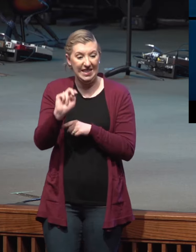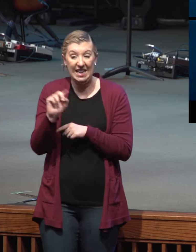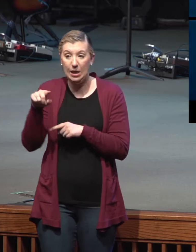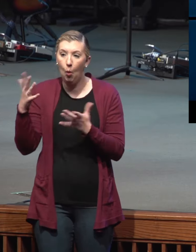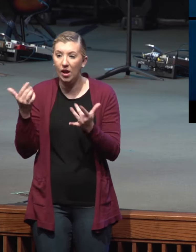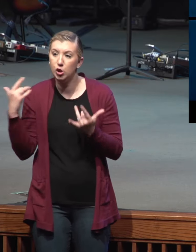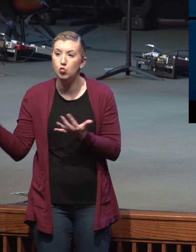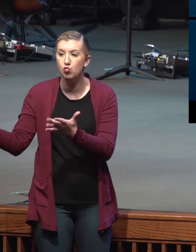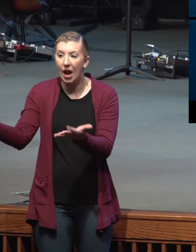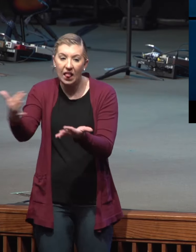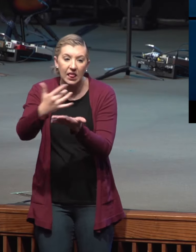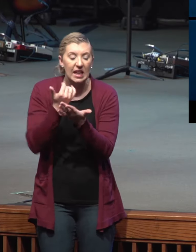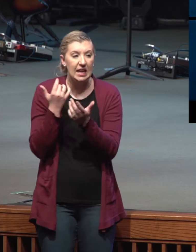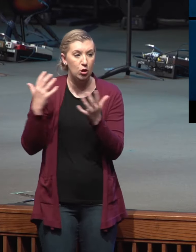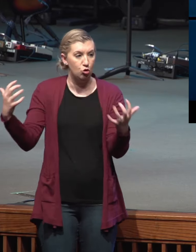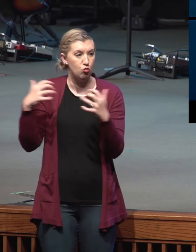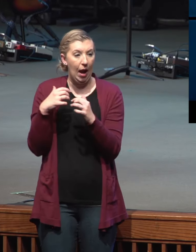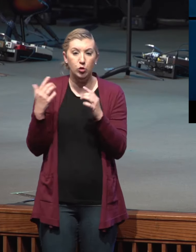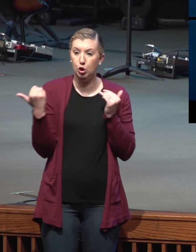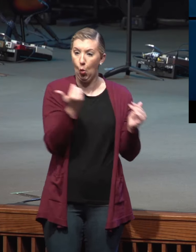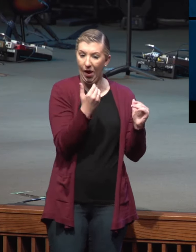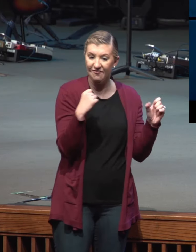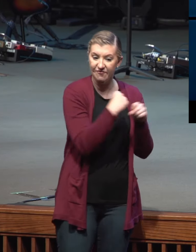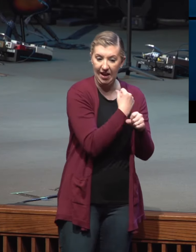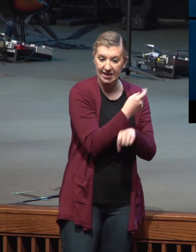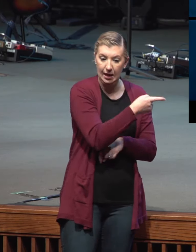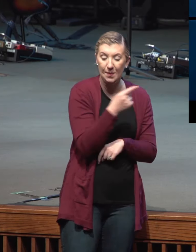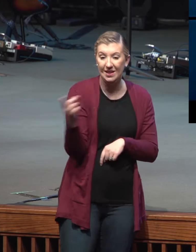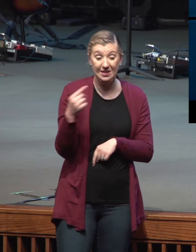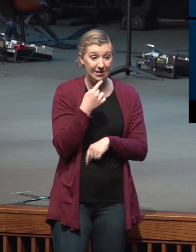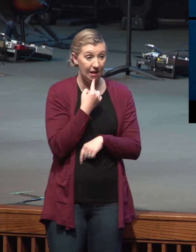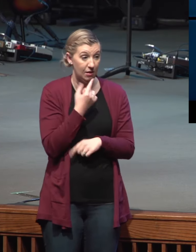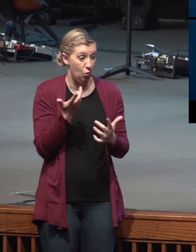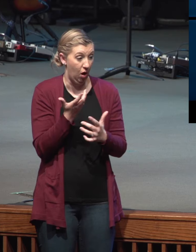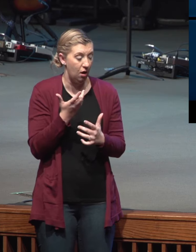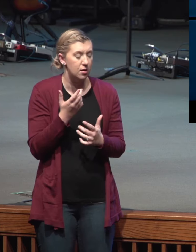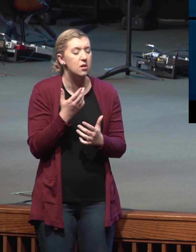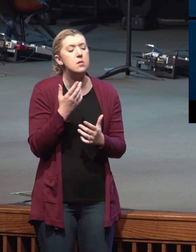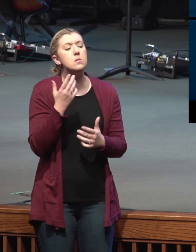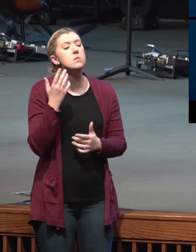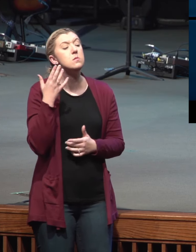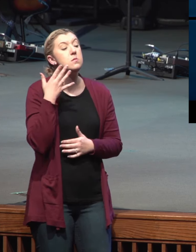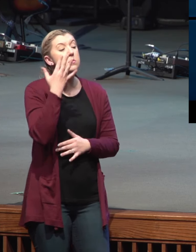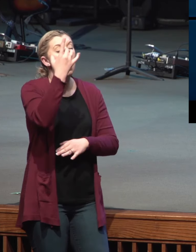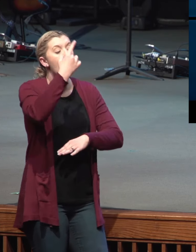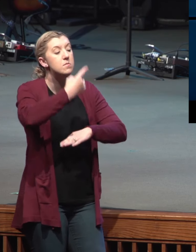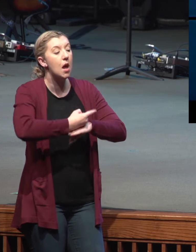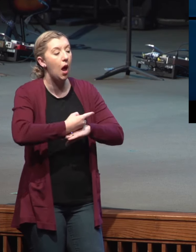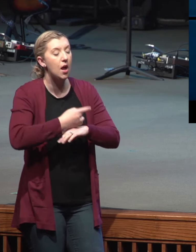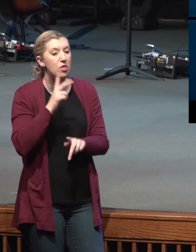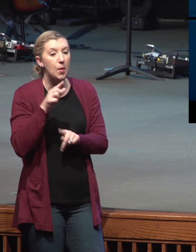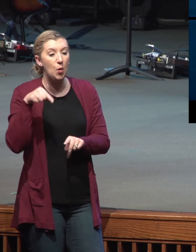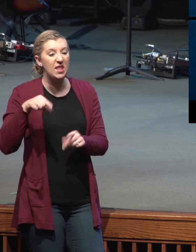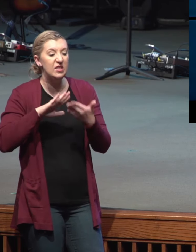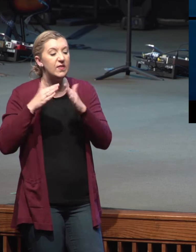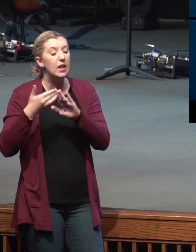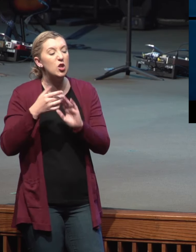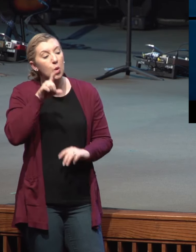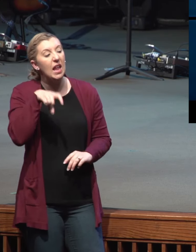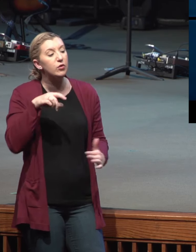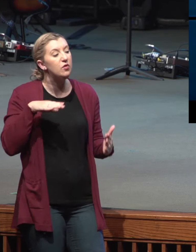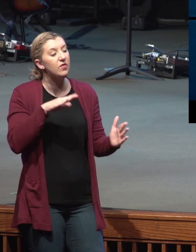the crowd to fight. And he says, someday the people of this village will have